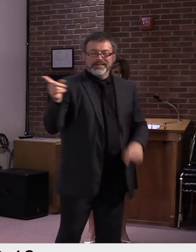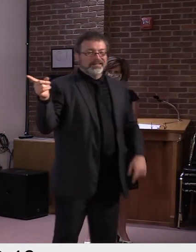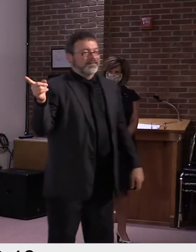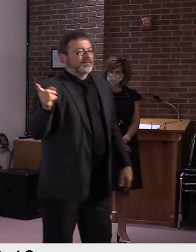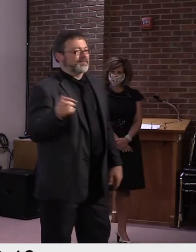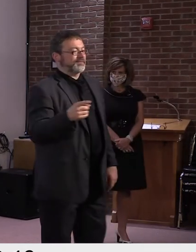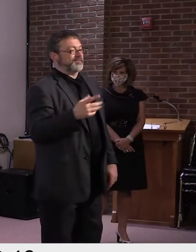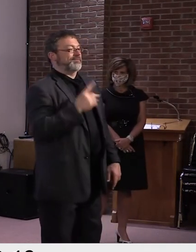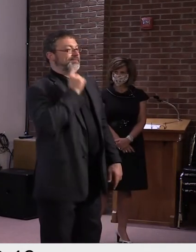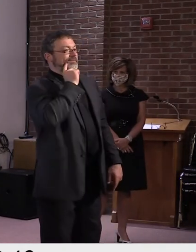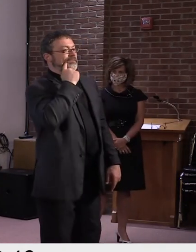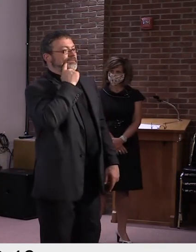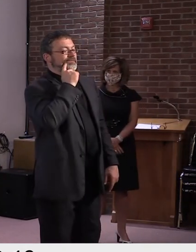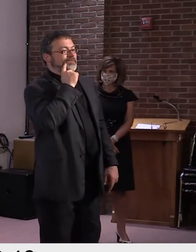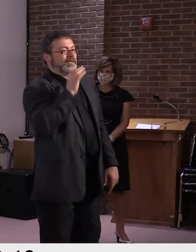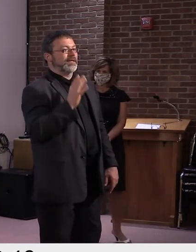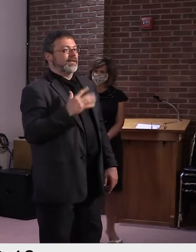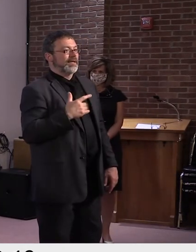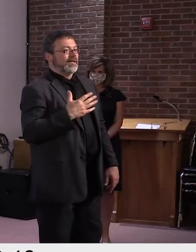Happy to look into that for you, Steve.